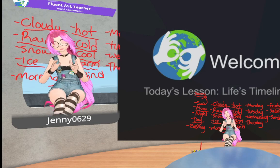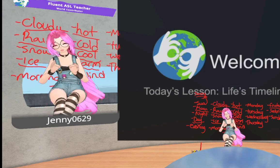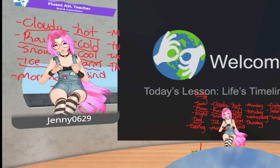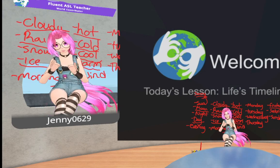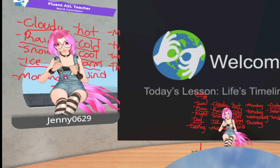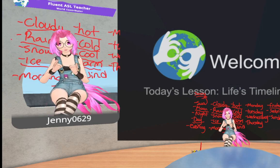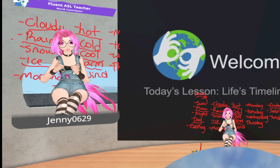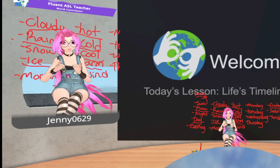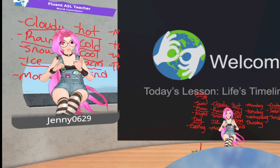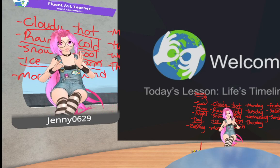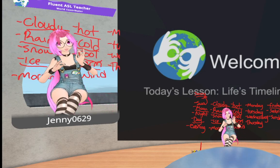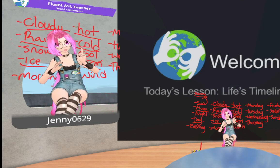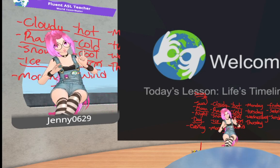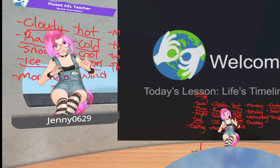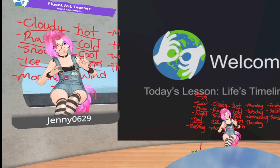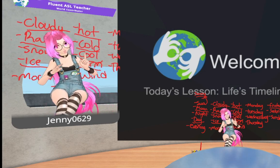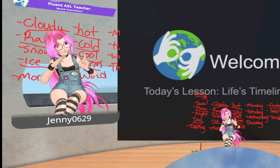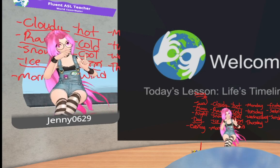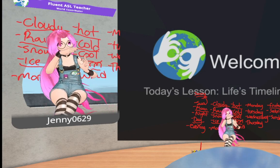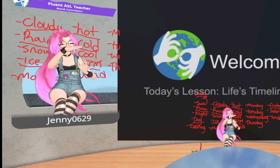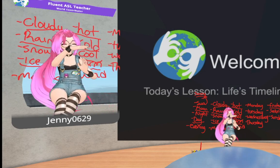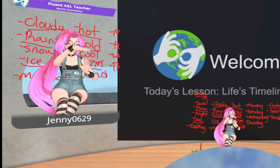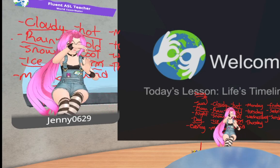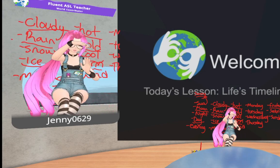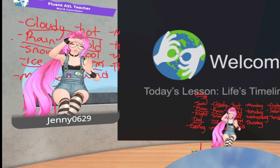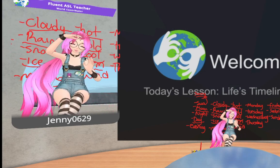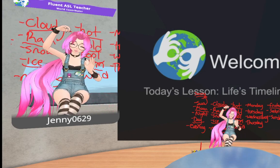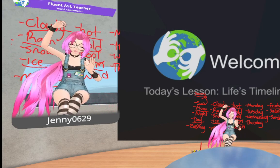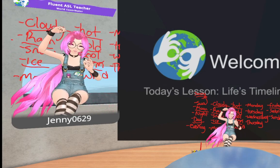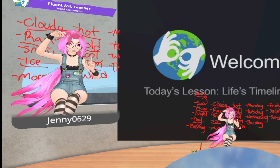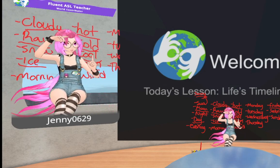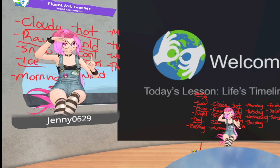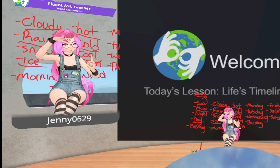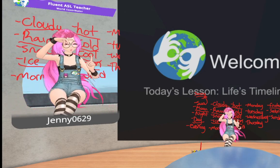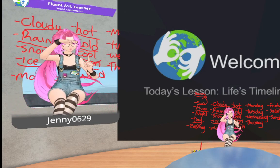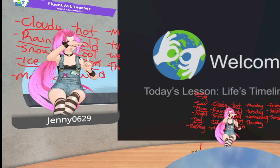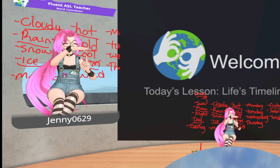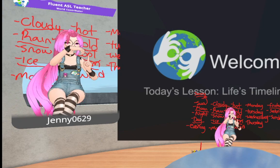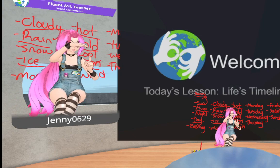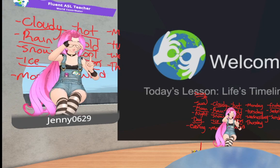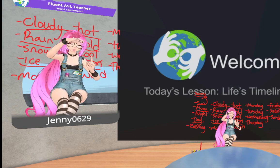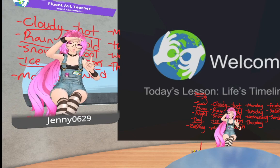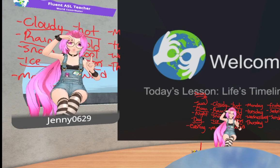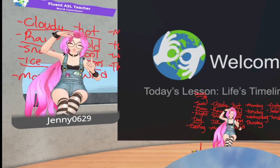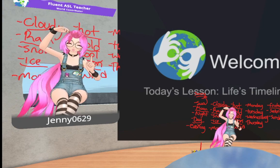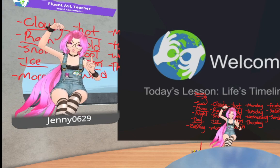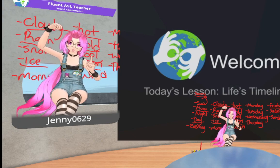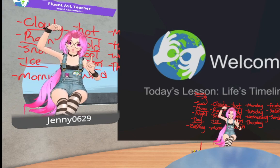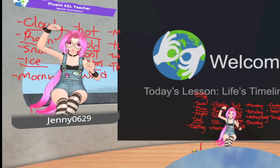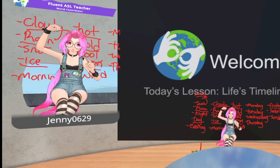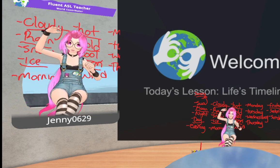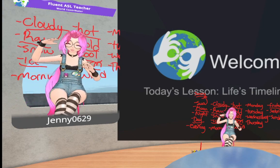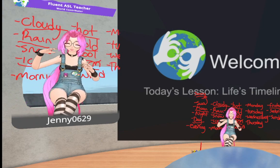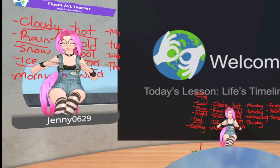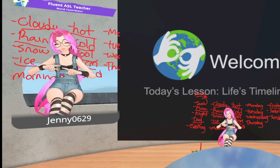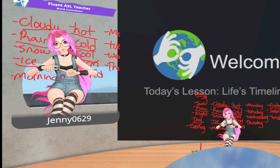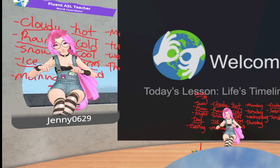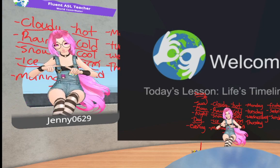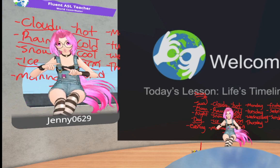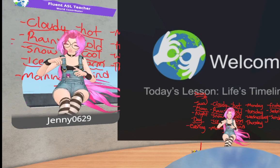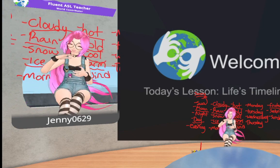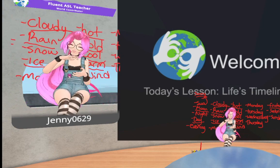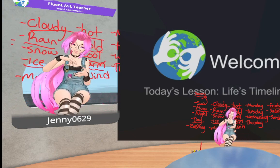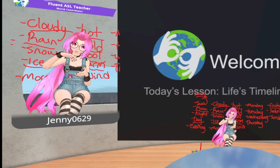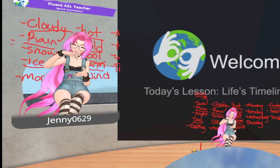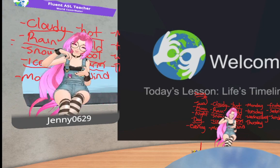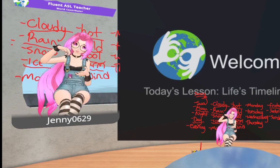this. If you're describing from a chimney, I've seen people say like this, like a pointer finger to describe the chimney. There's